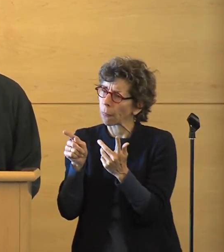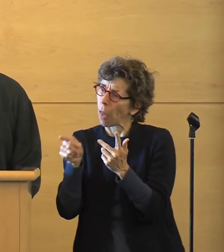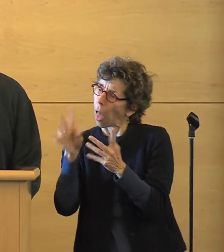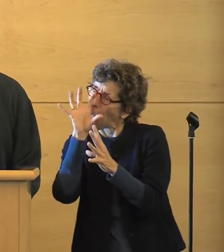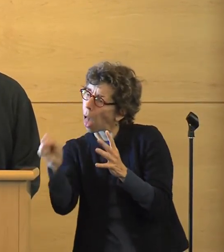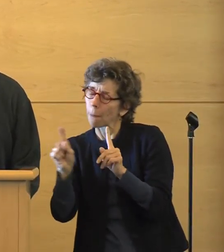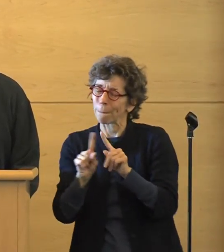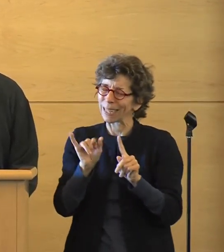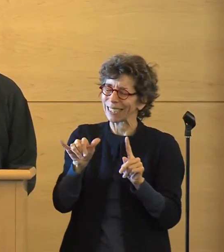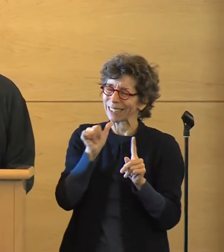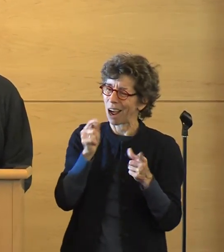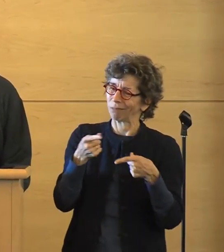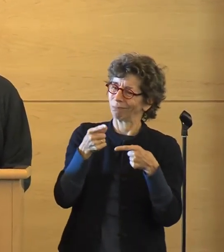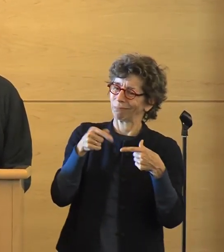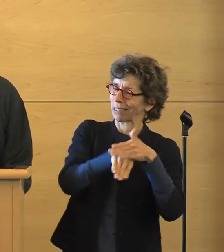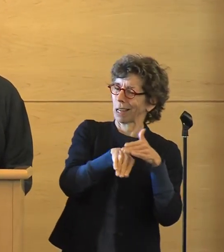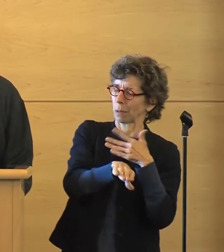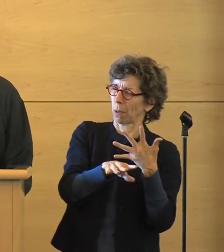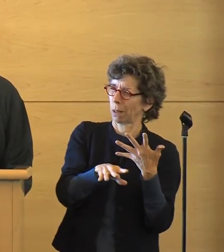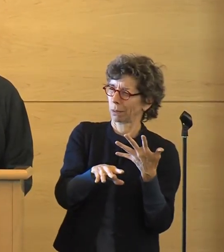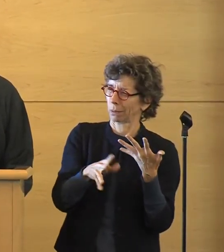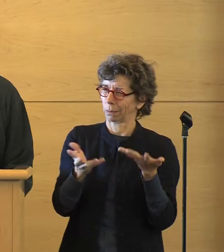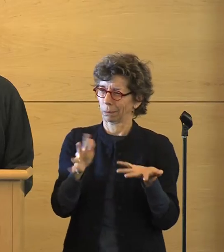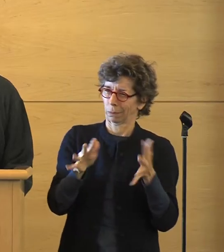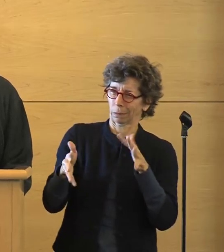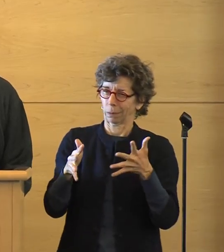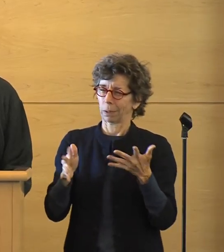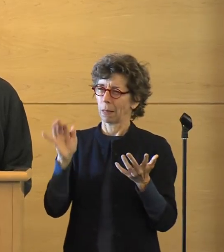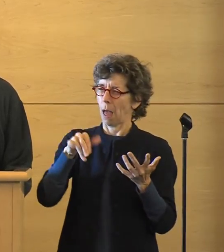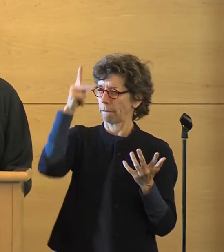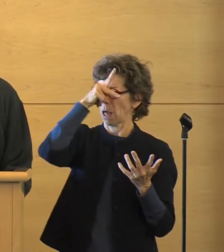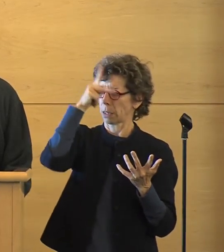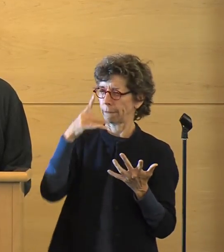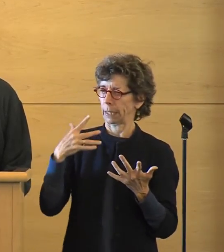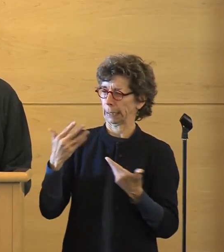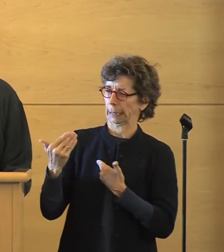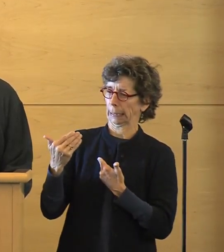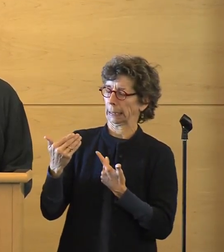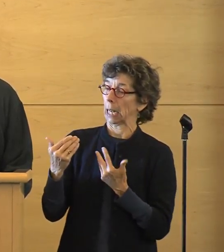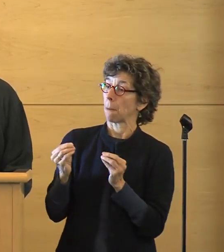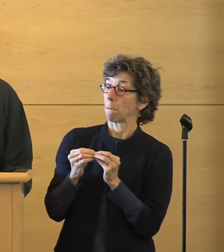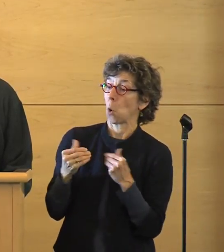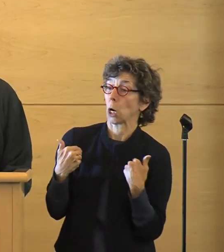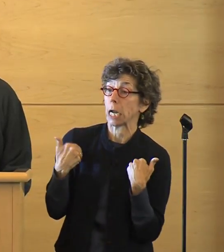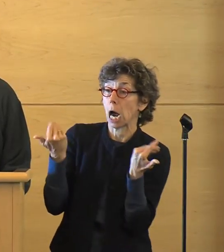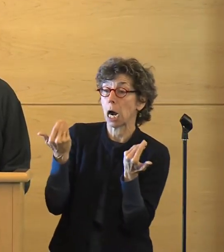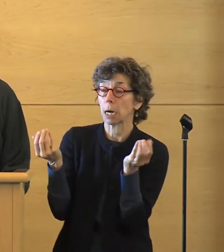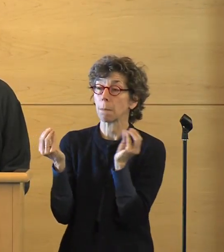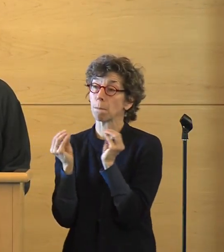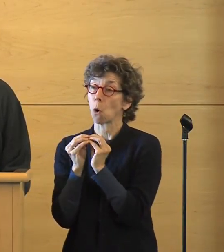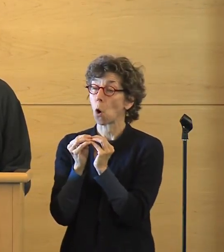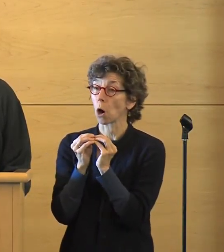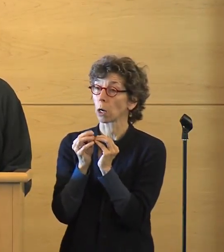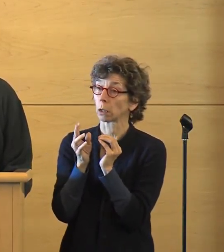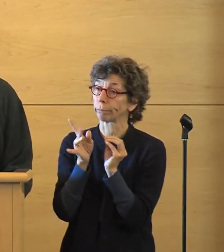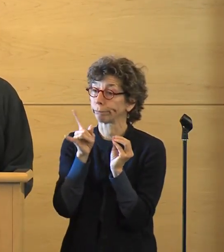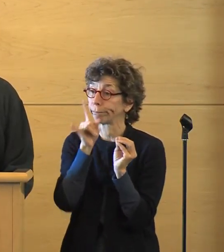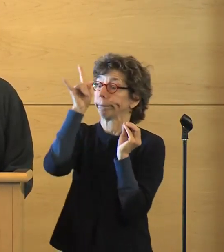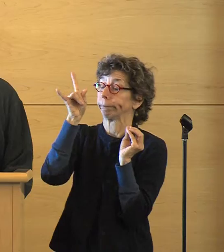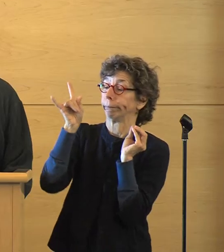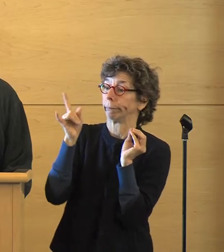accessible to a broader audience, not to mention just size of screen issues, that kind of thing. Mm-hmm.